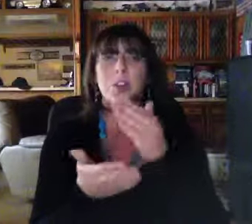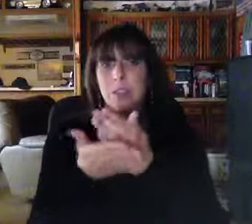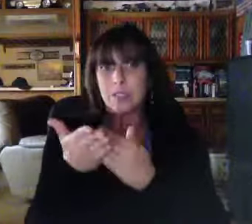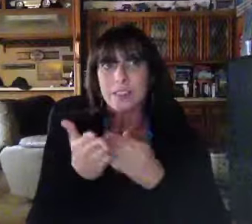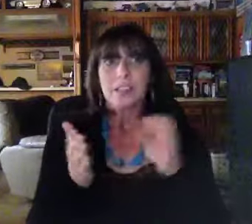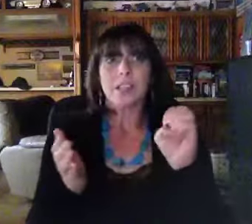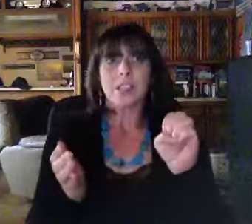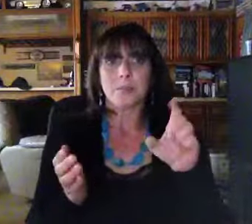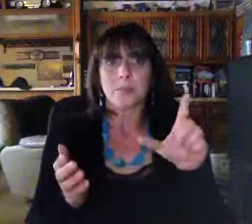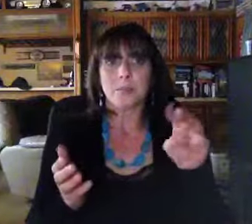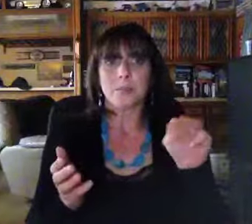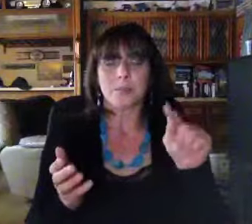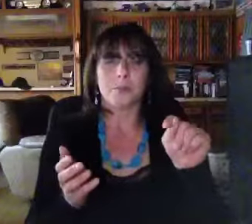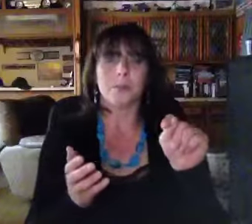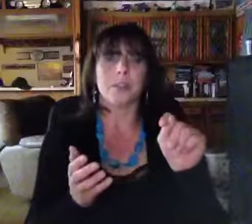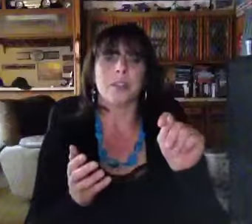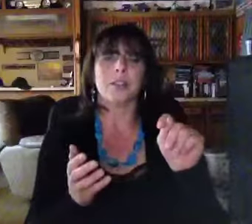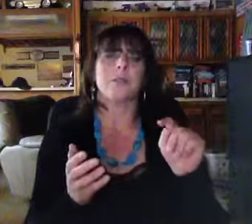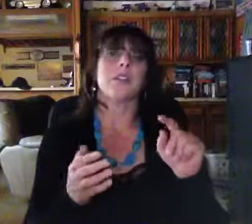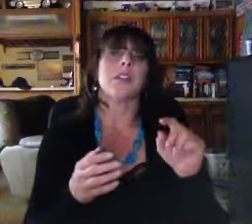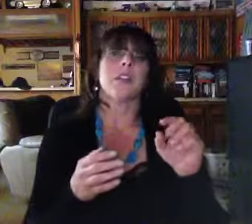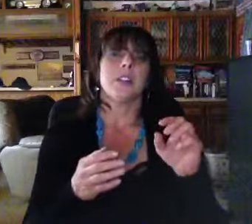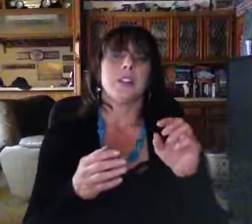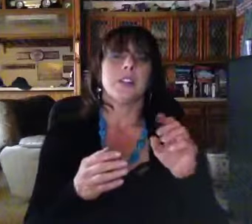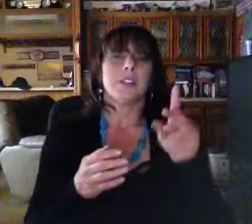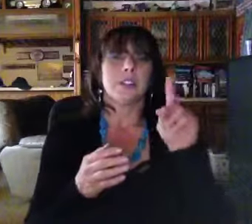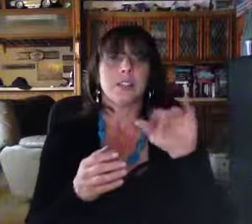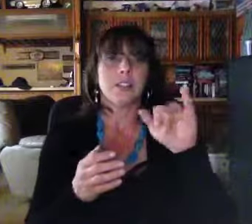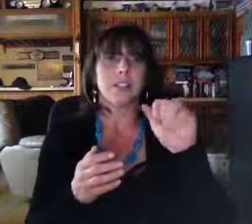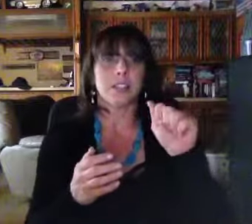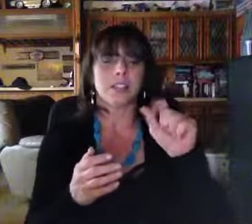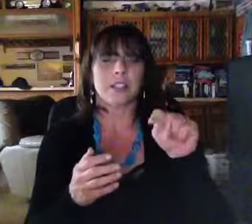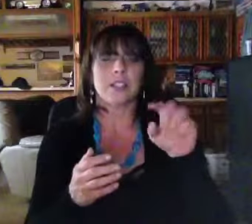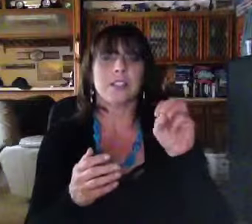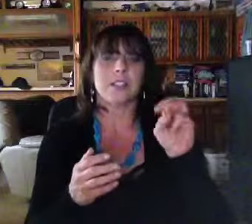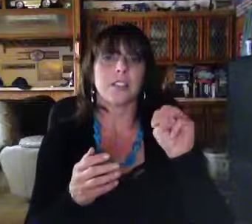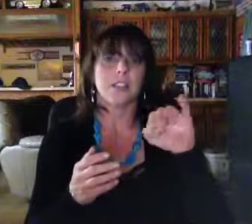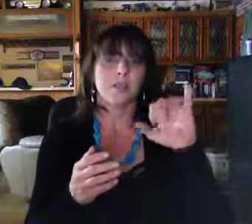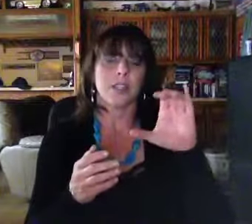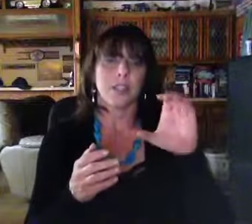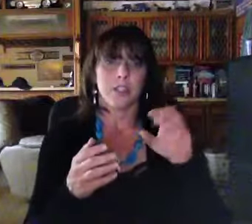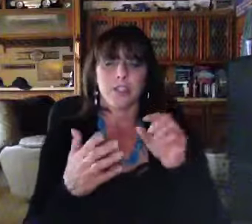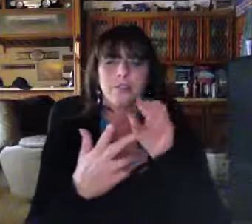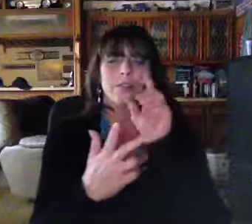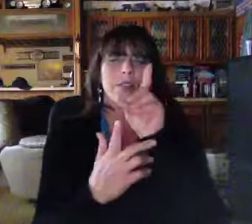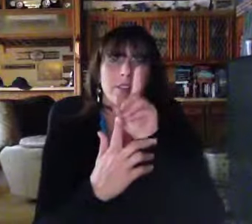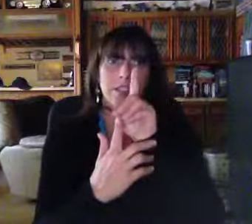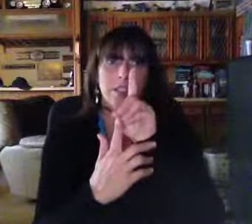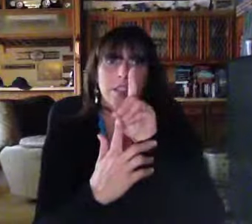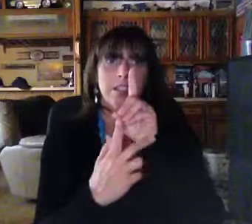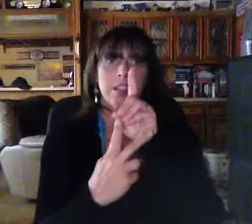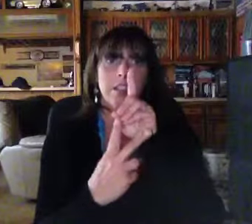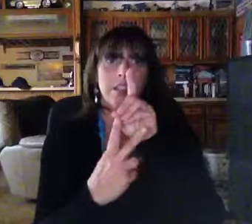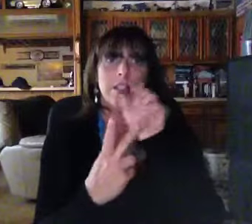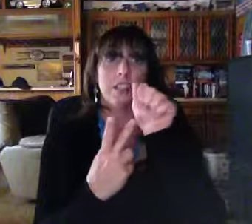want oxygen gas, we write O2. If we want bromine gas, it's Br2. Iodine gas, it's I2. Nitrogen gas,